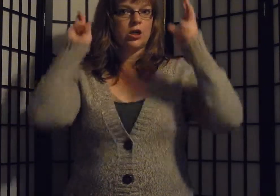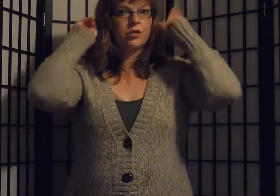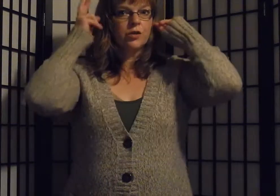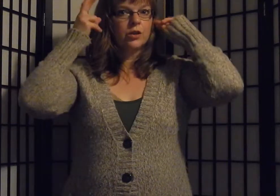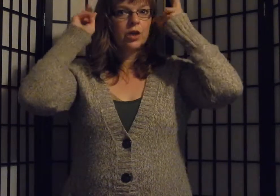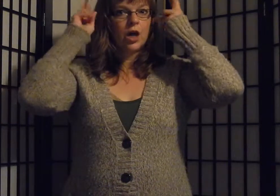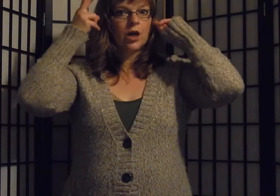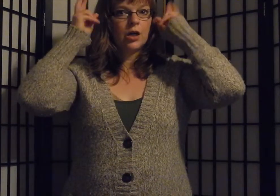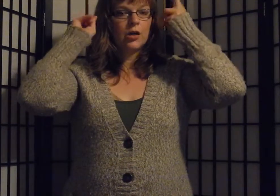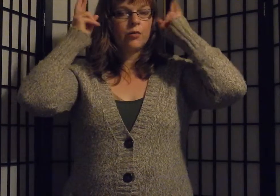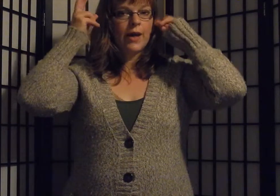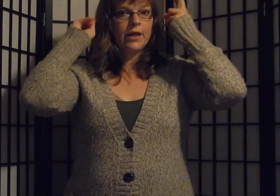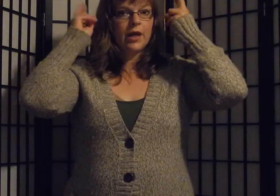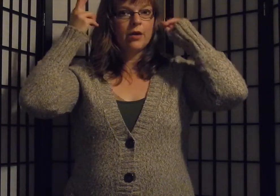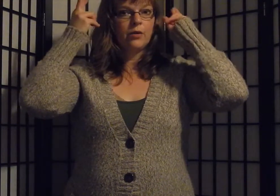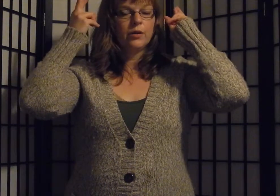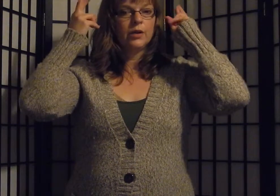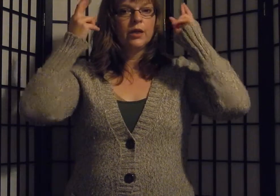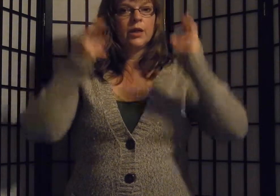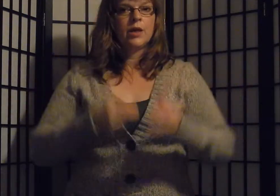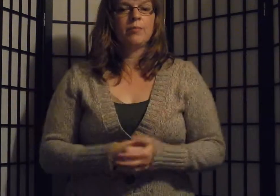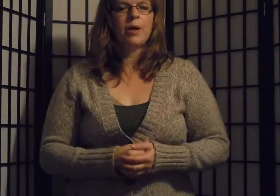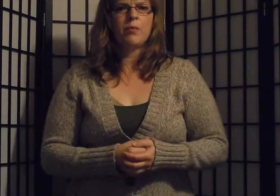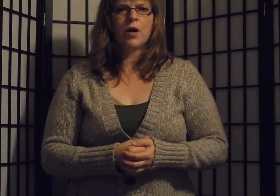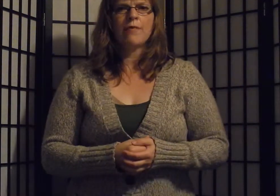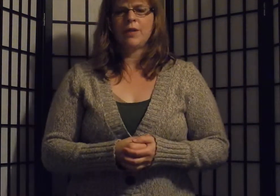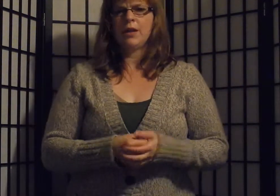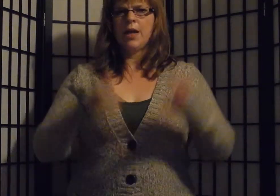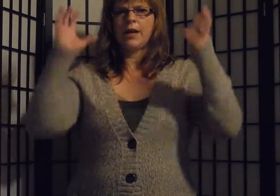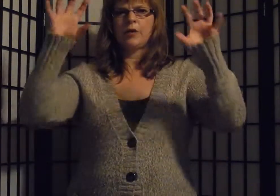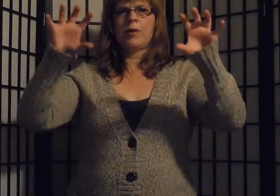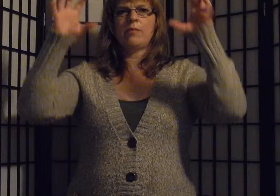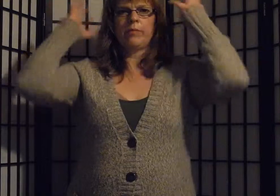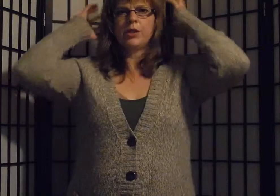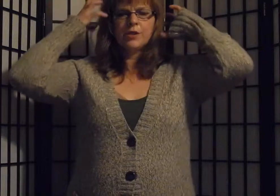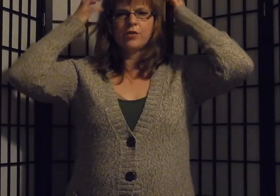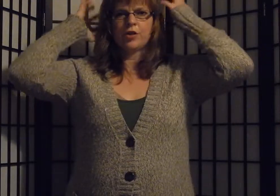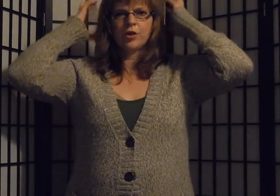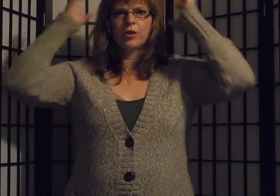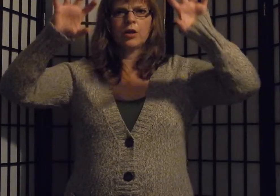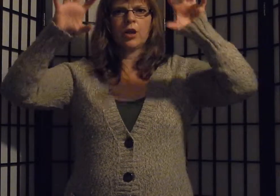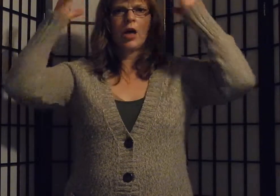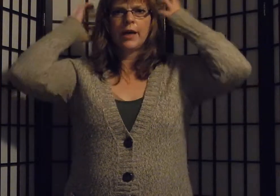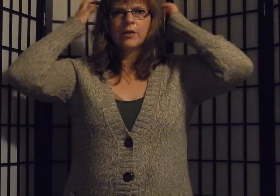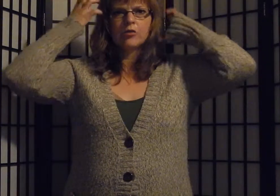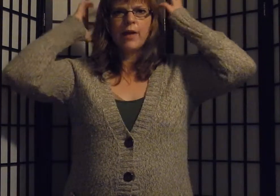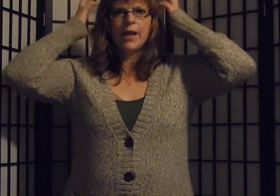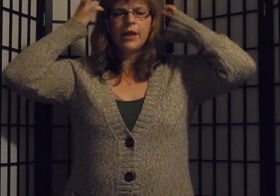R's, radio, but more often than not, it's probably just your claw hands. Radio,